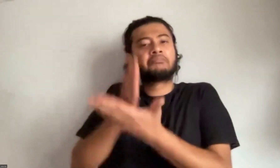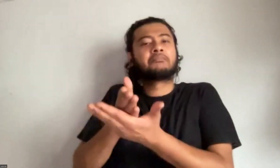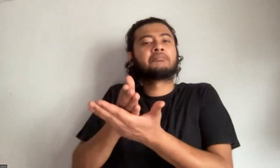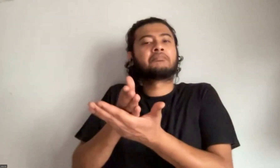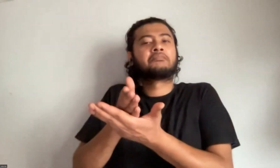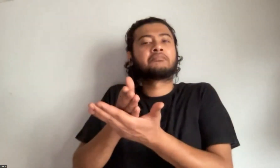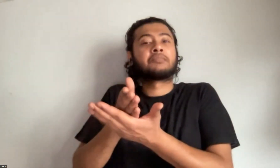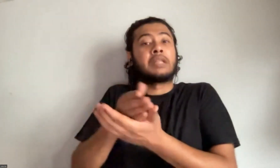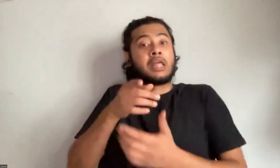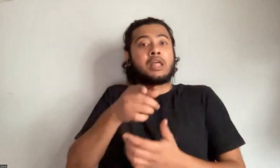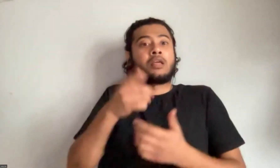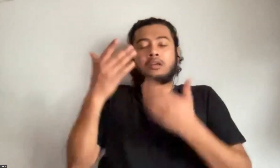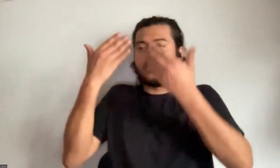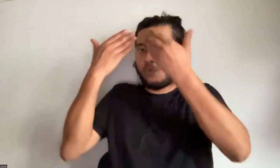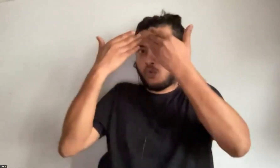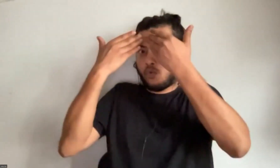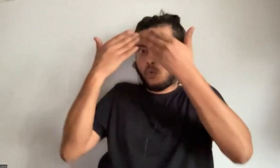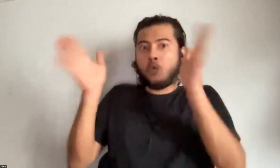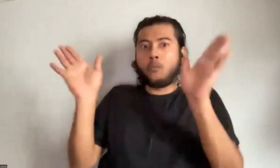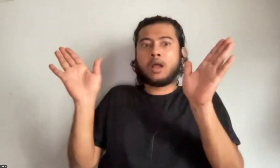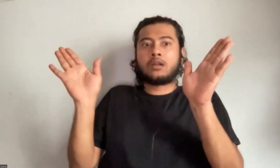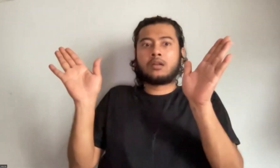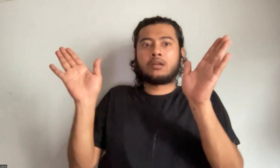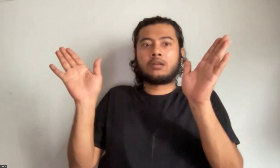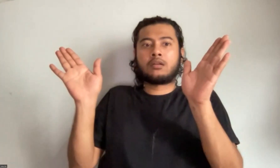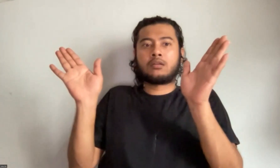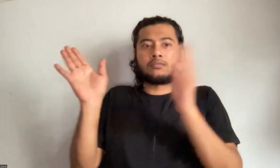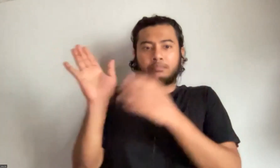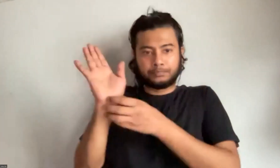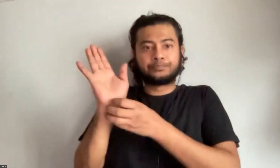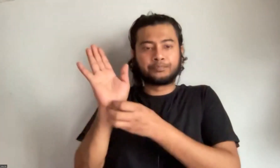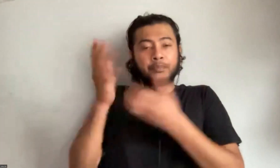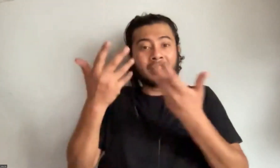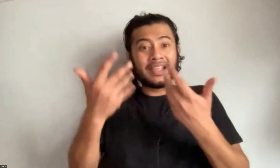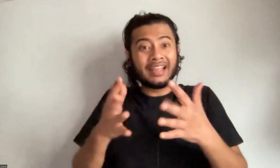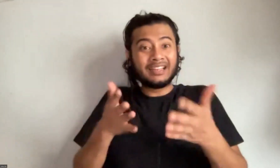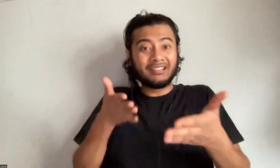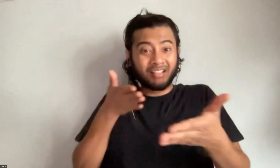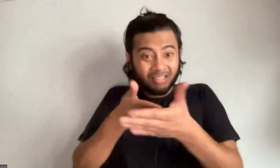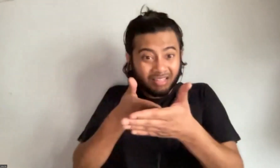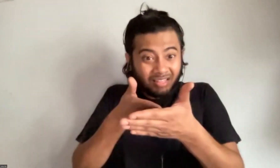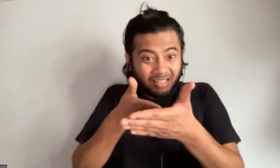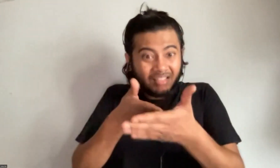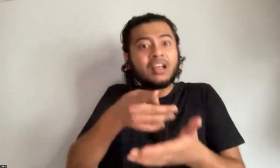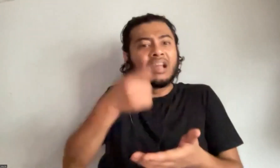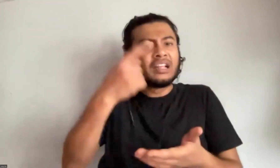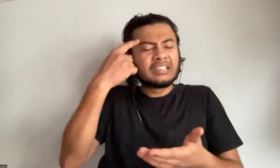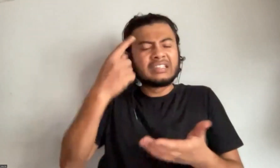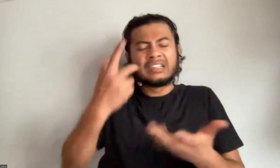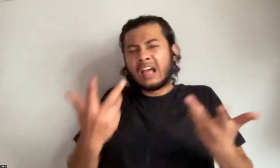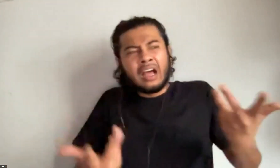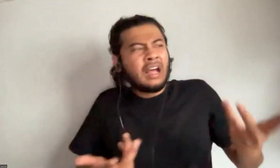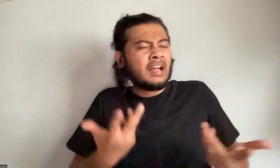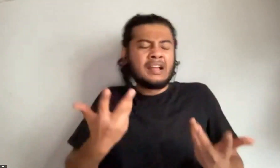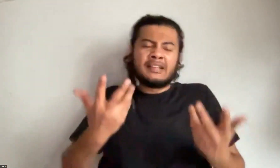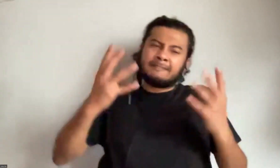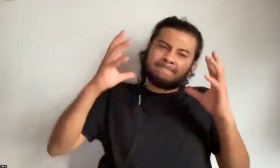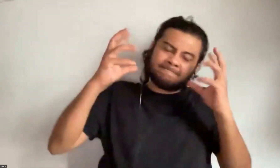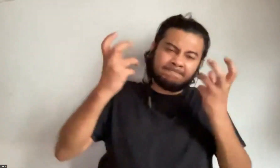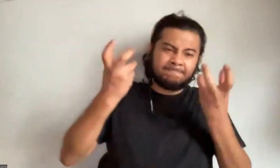I will not be so frustrated in this material world. That is point number one, we must remember. Point number two, we should